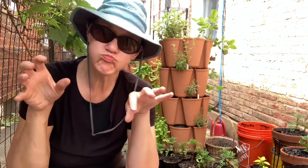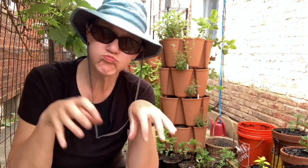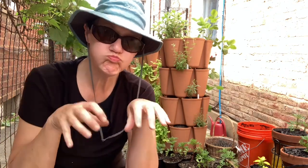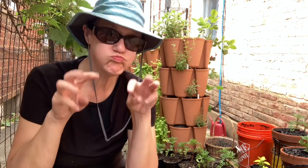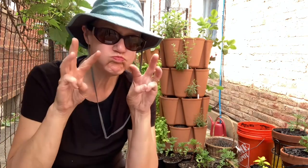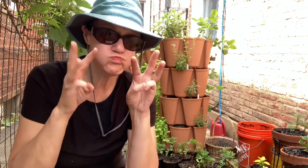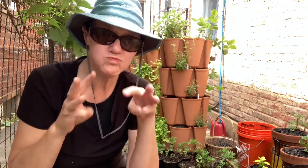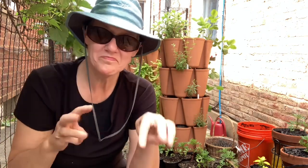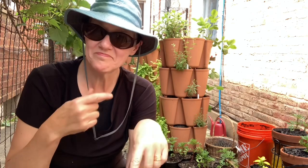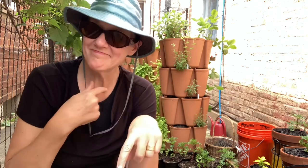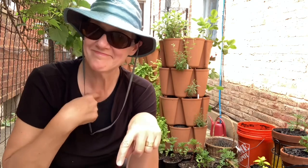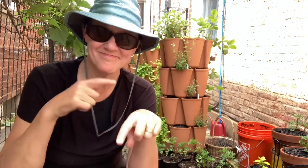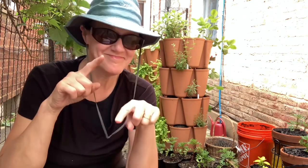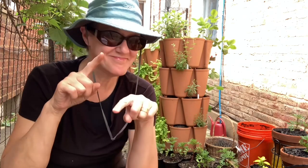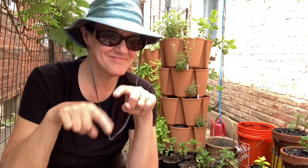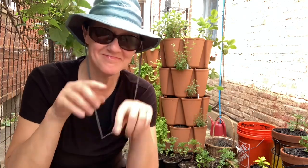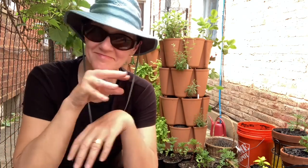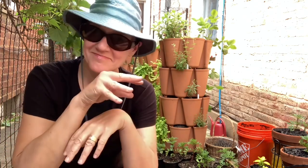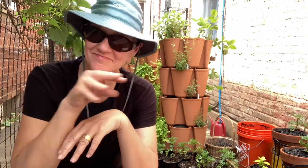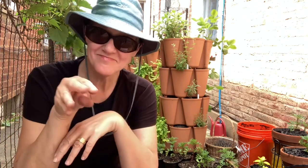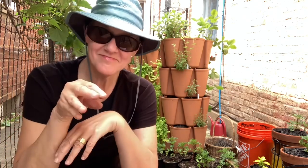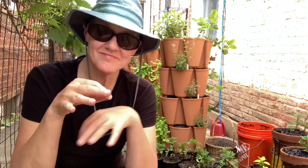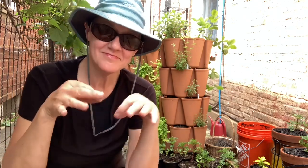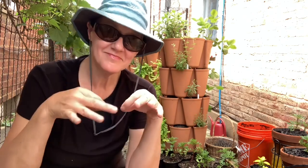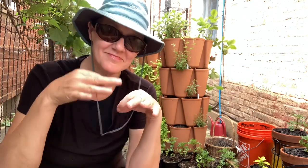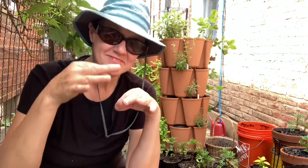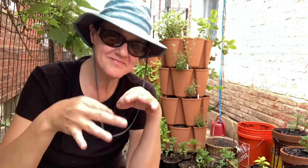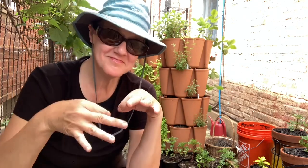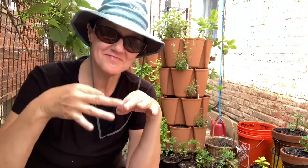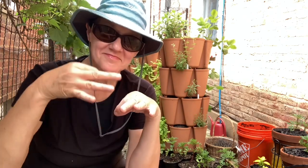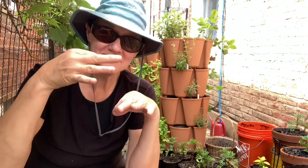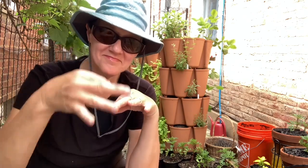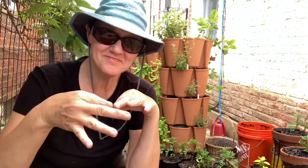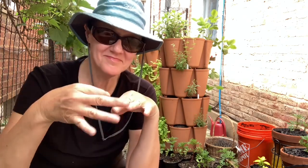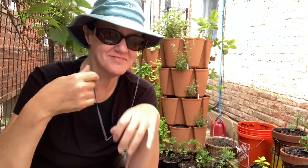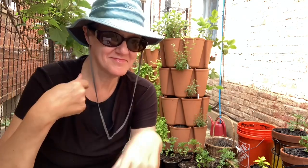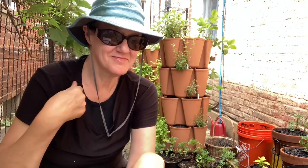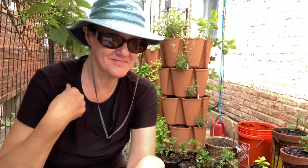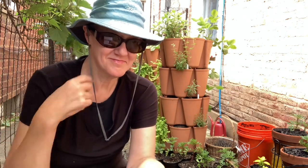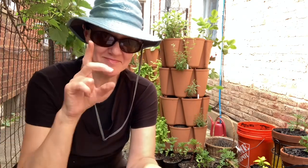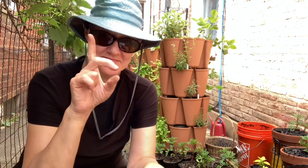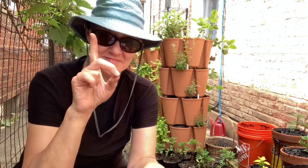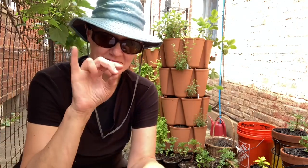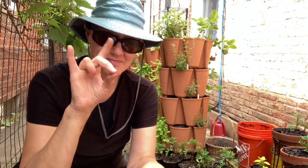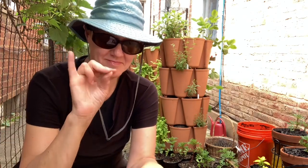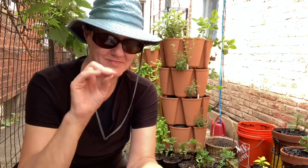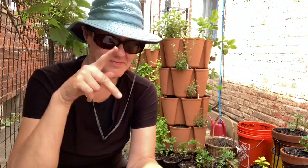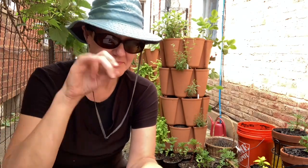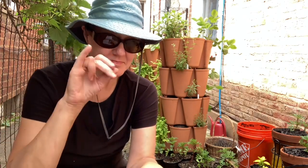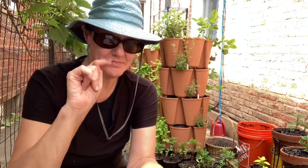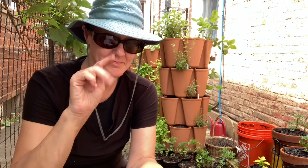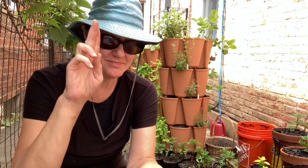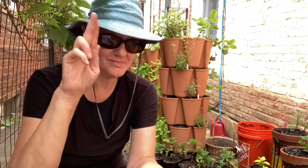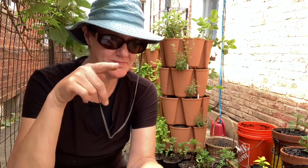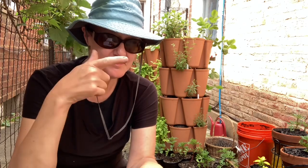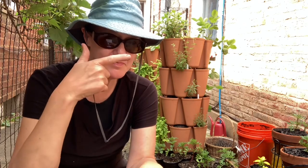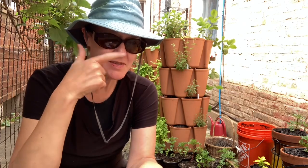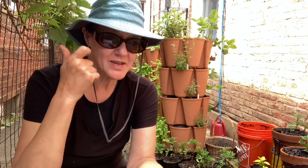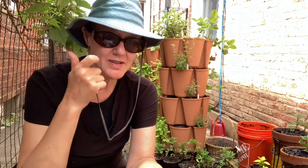so cold and rainy. I couldn't film planting them. So because there was such a delay, I did pot